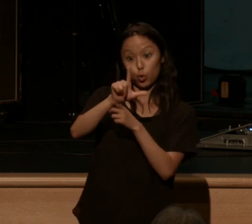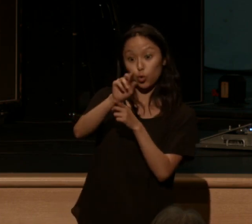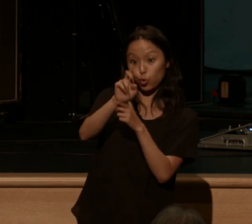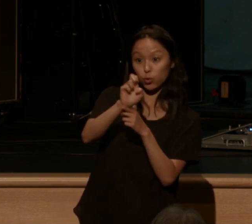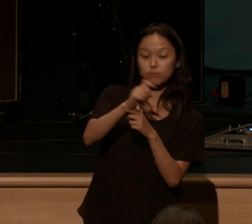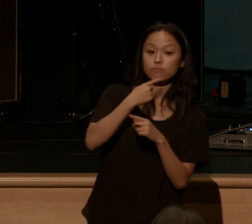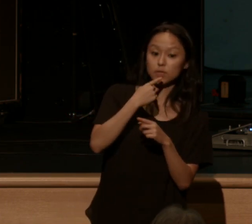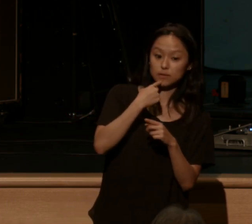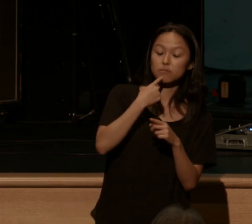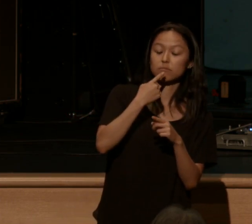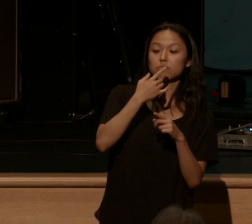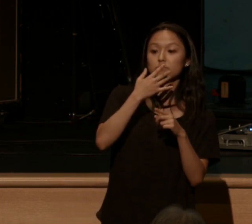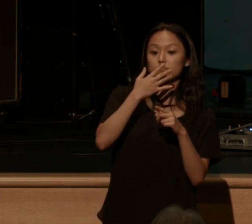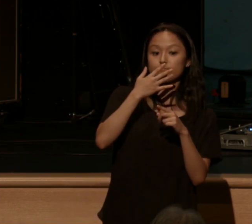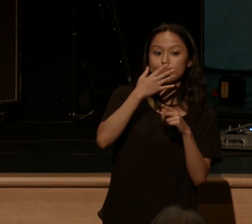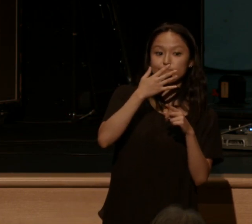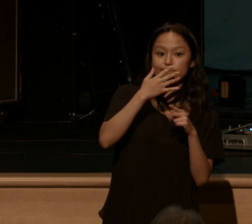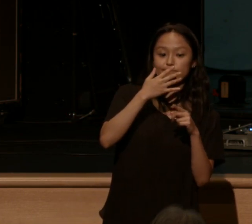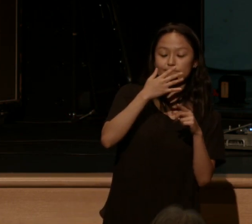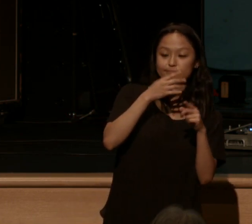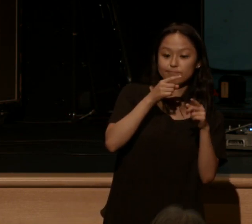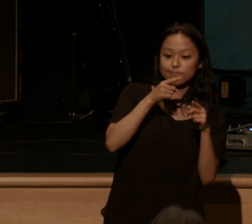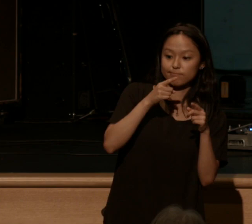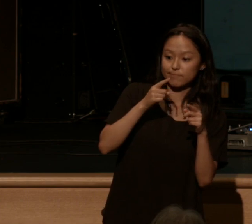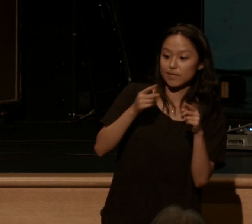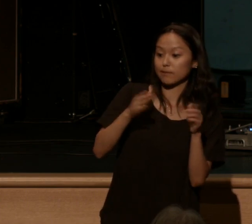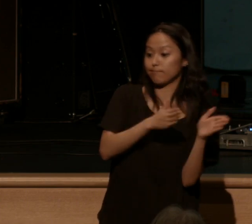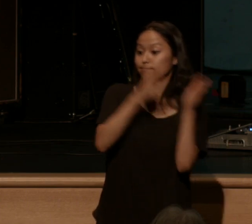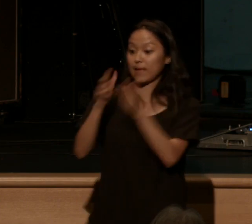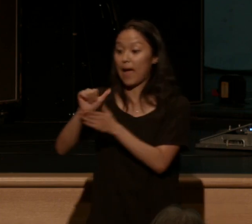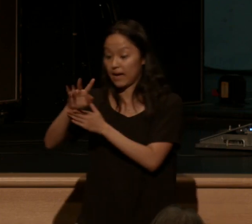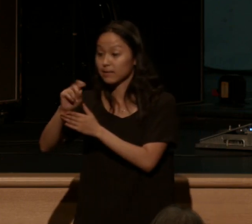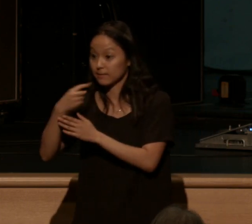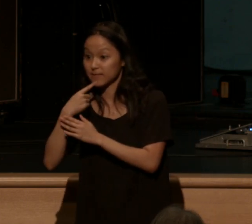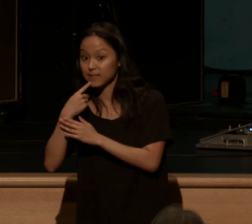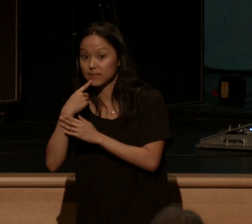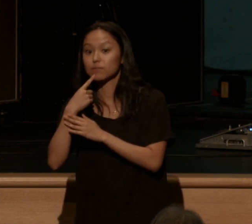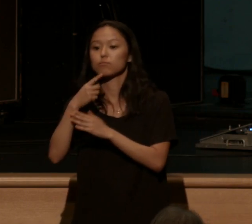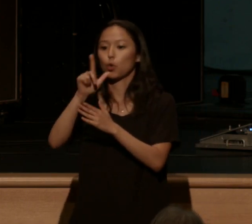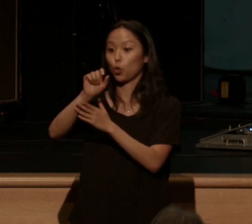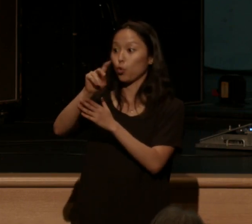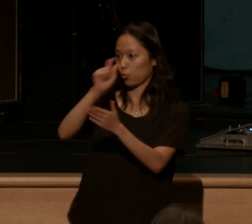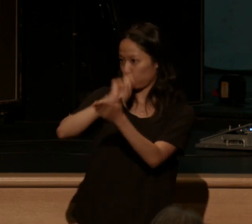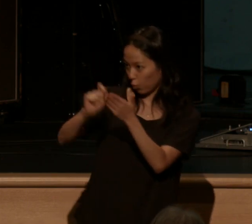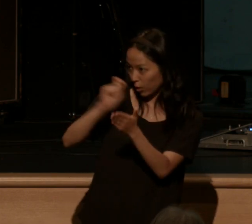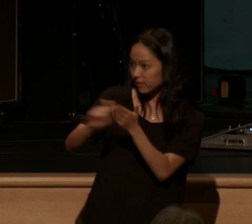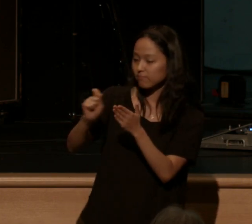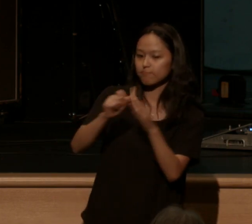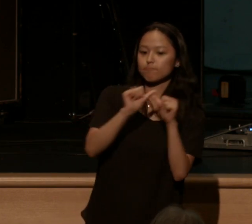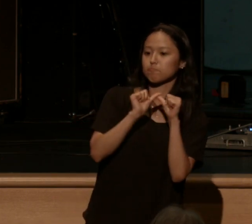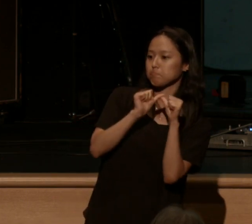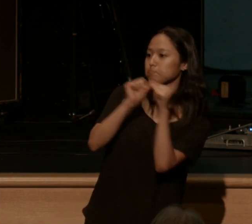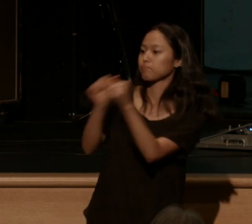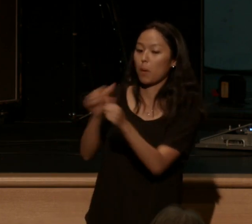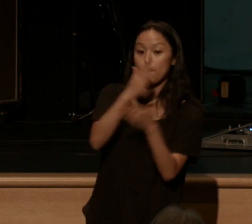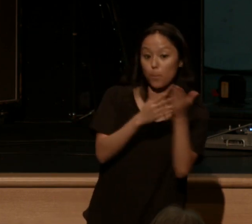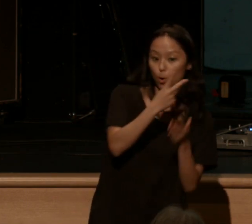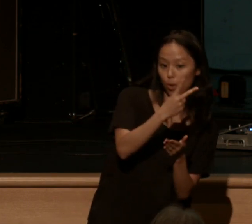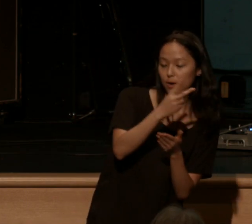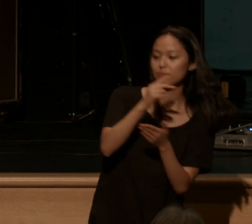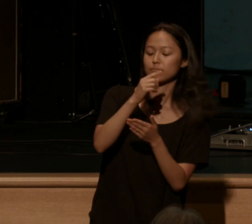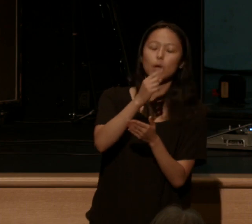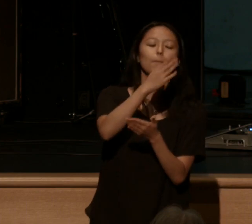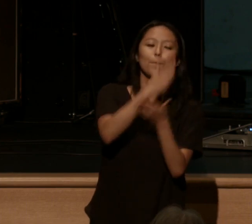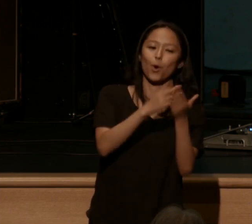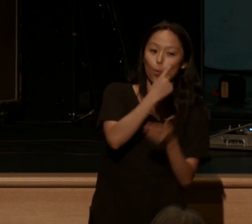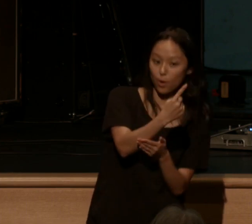that's affirmed in Acts chapter 1, where he reaffirms that, as I wrote to you in the first book. We'll see that in just a few moments. So therefore,